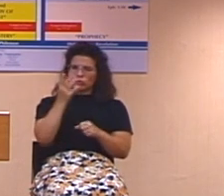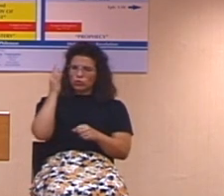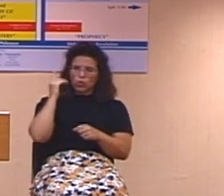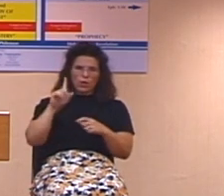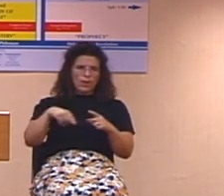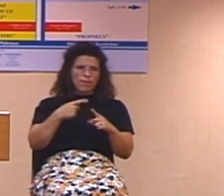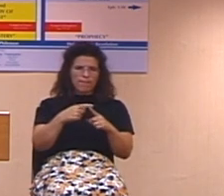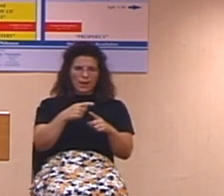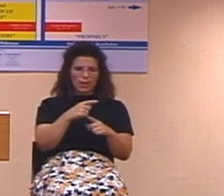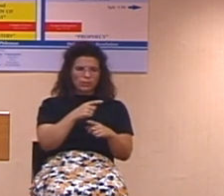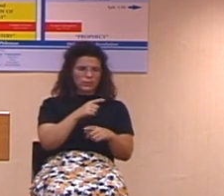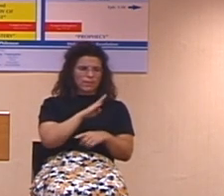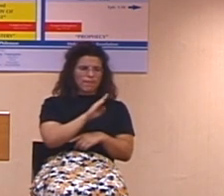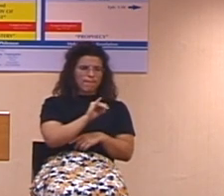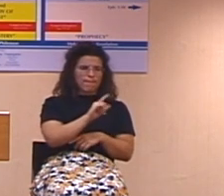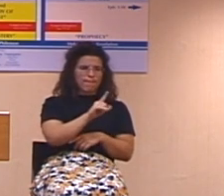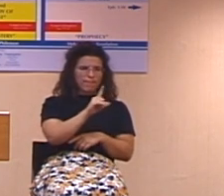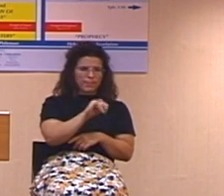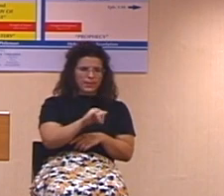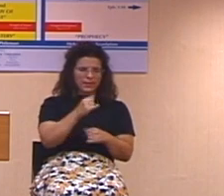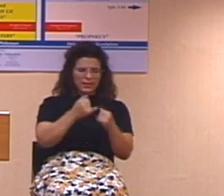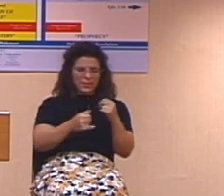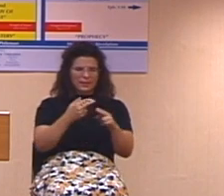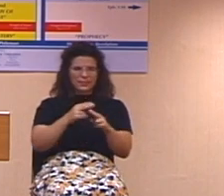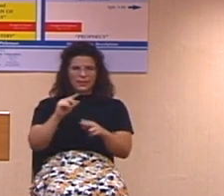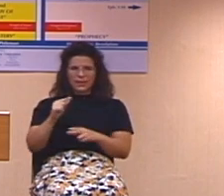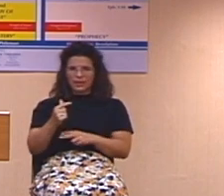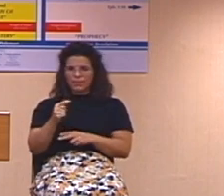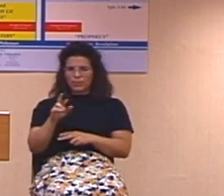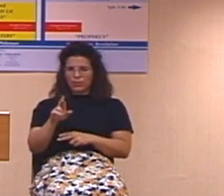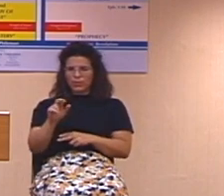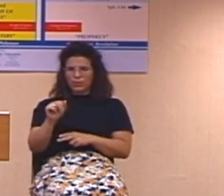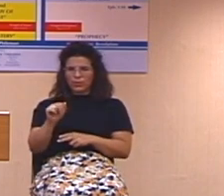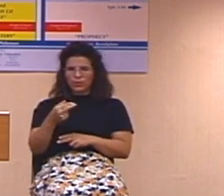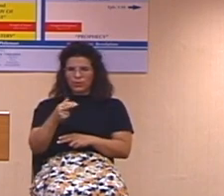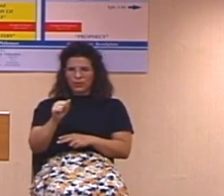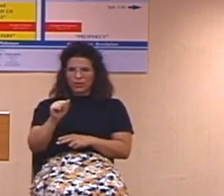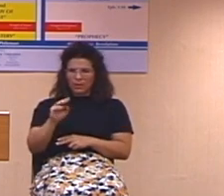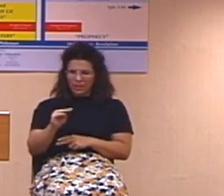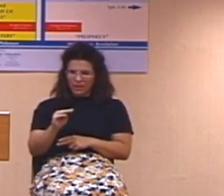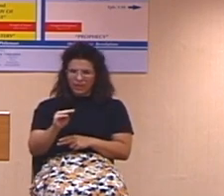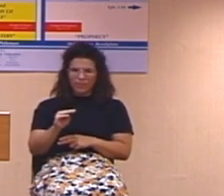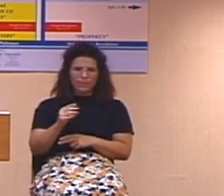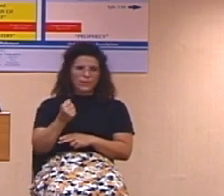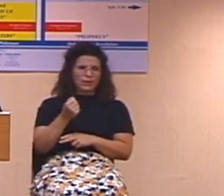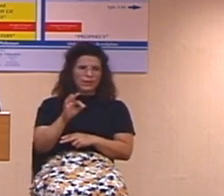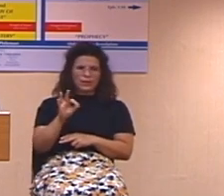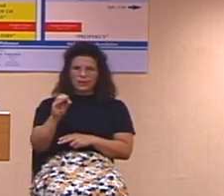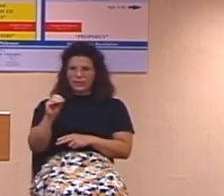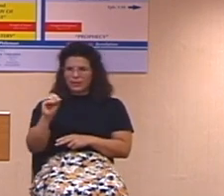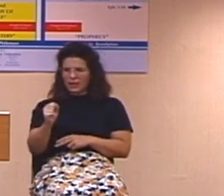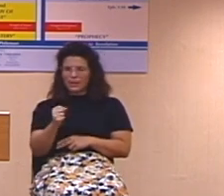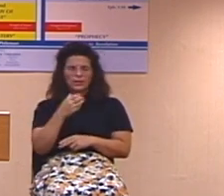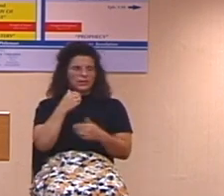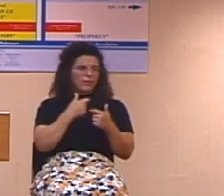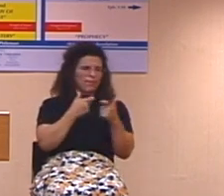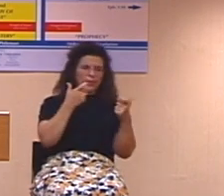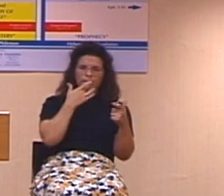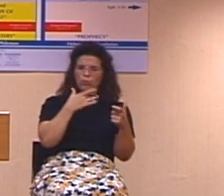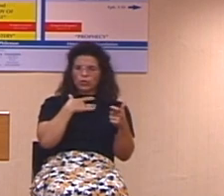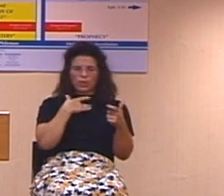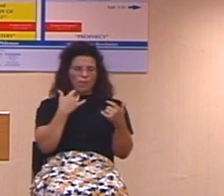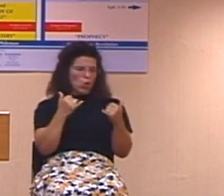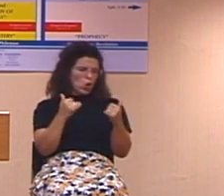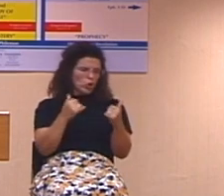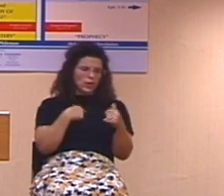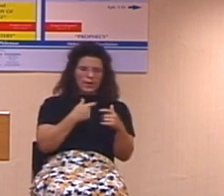Graham. He was in his late 90s. He was going to have a big party for a birthday or something, and he had bought a new suit,